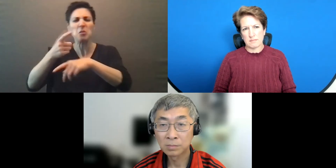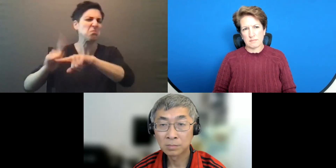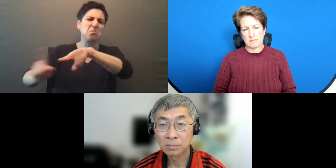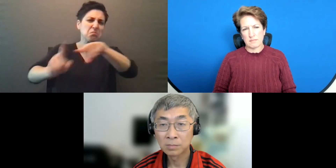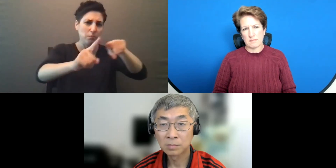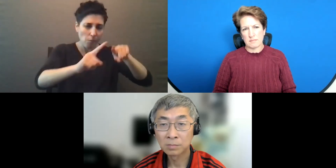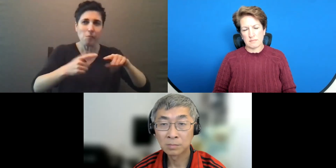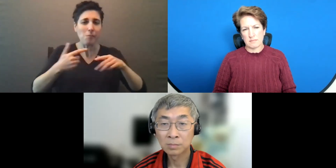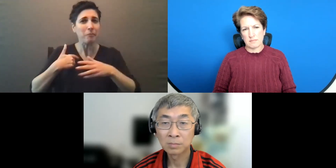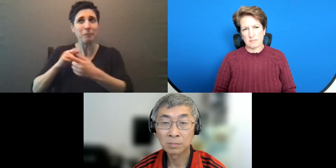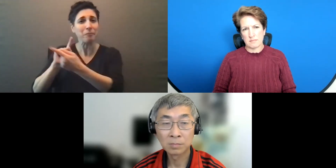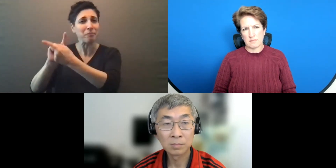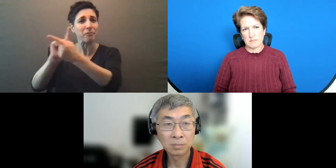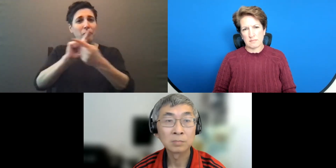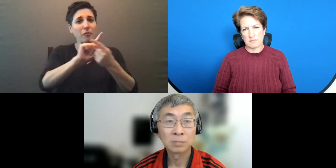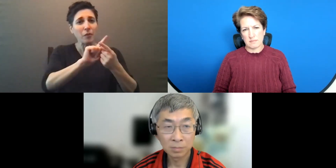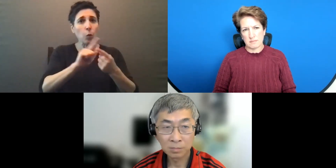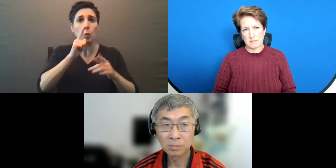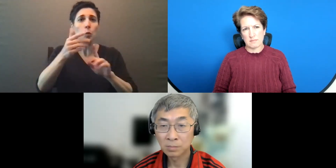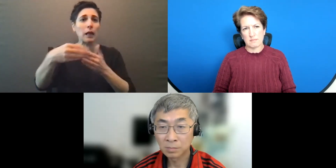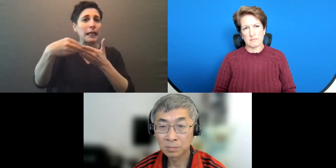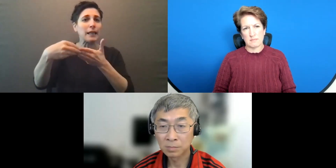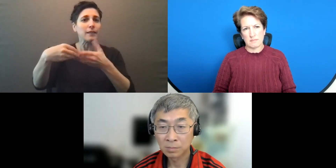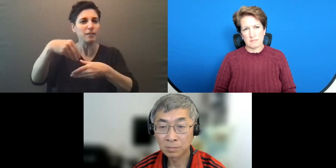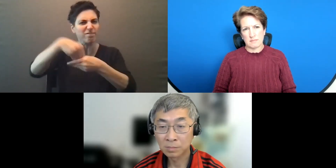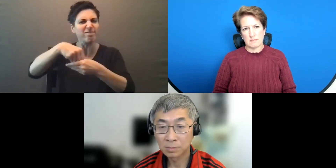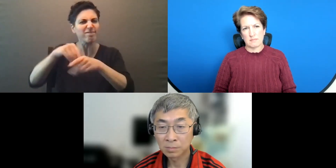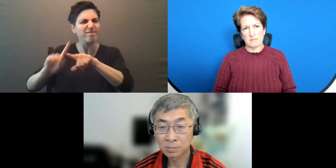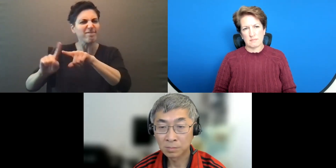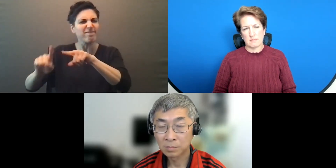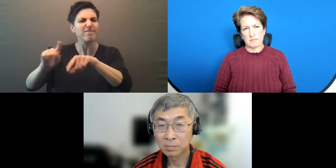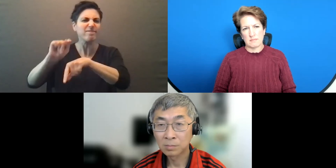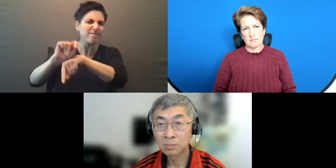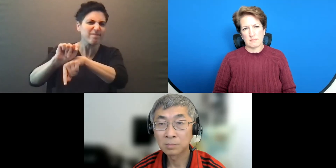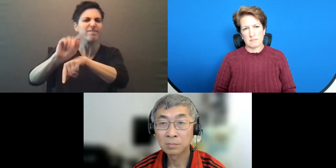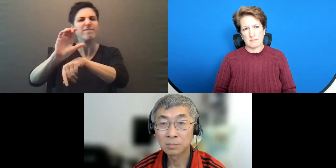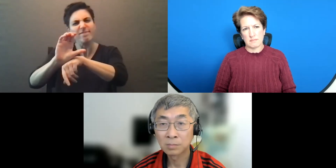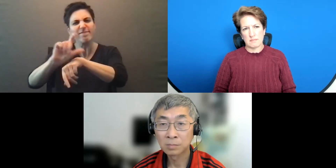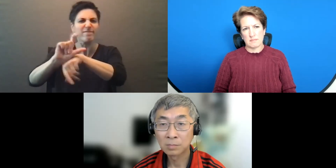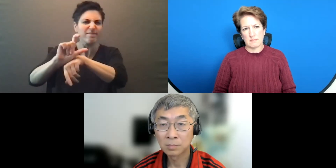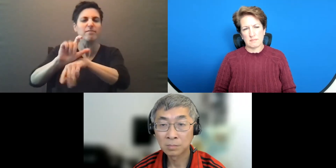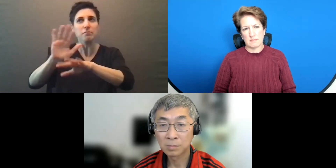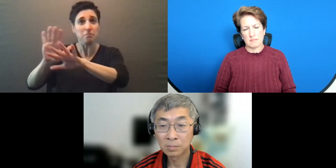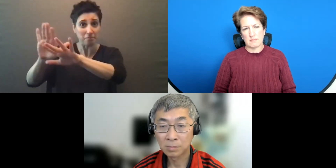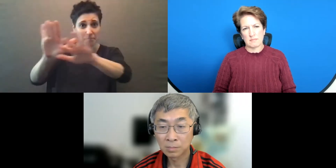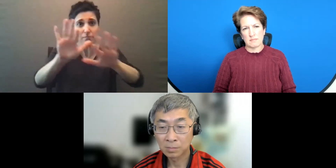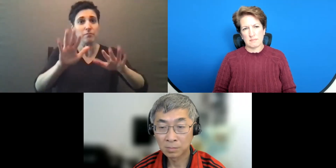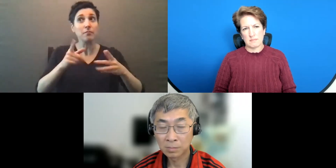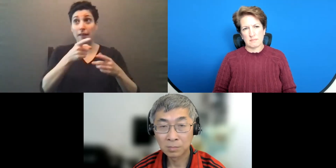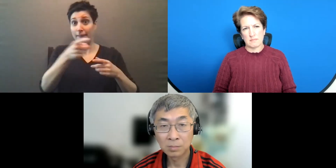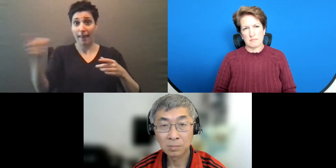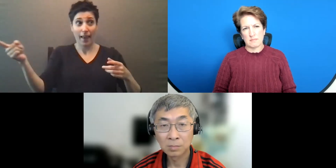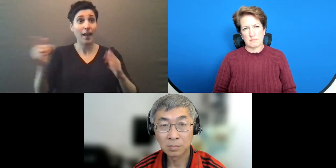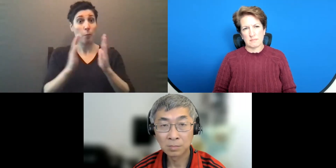just approaching everyone that after every prayer, if they announce and we gave them the